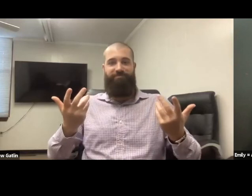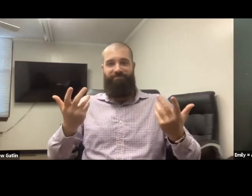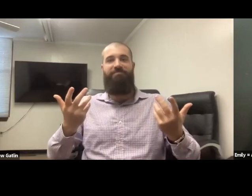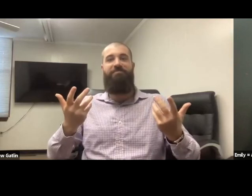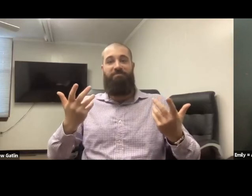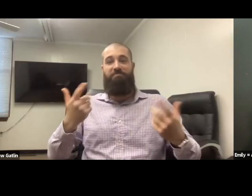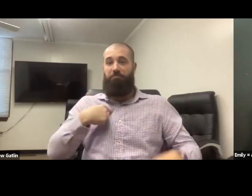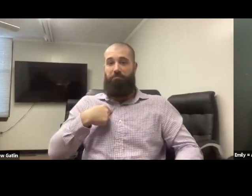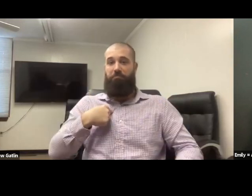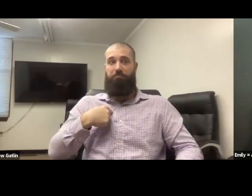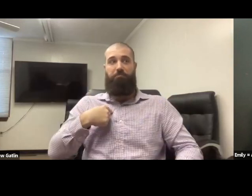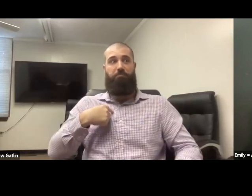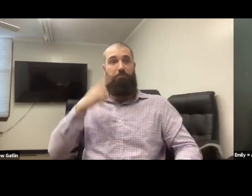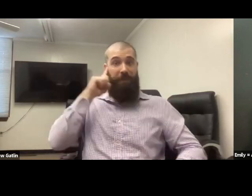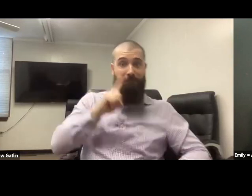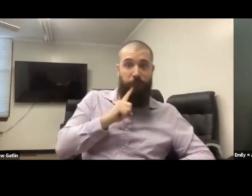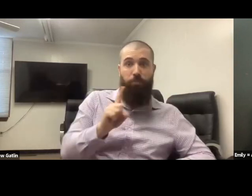person?